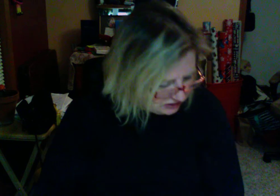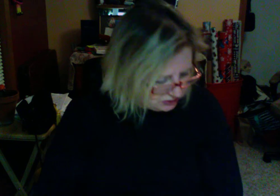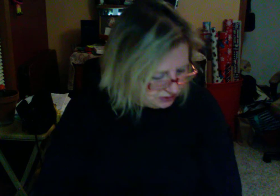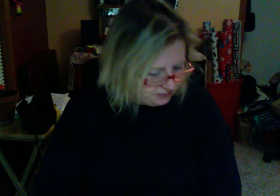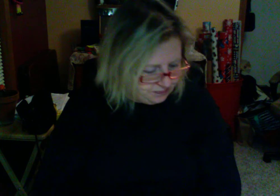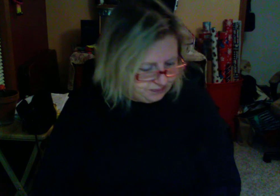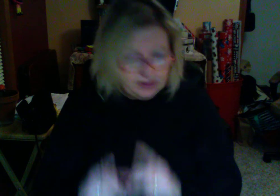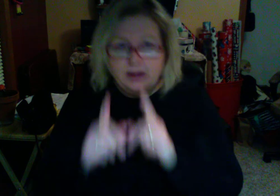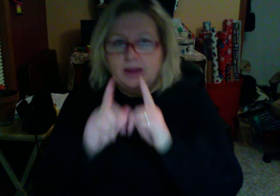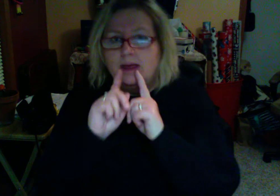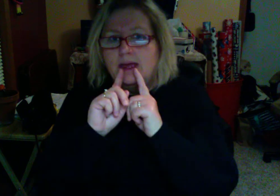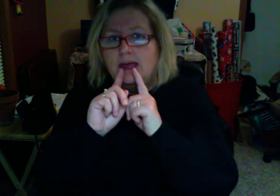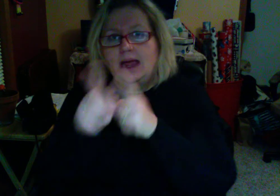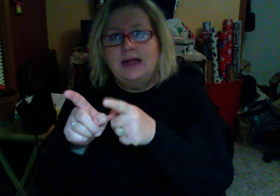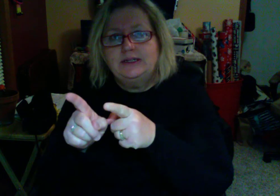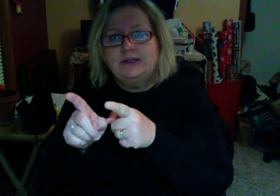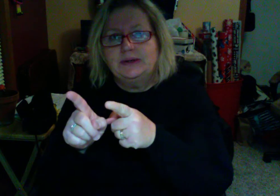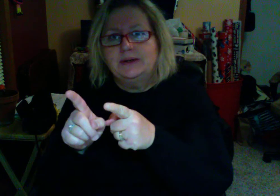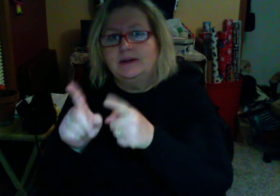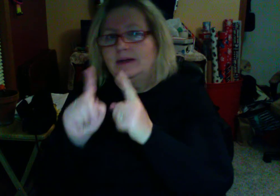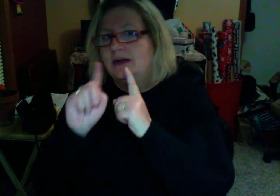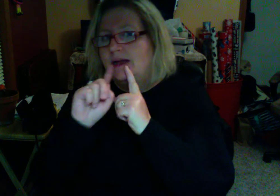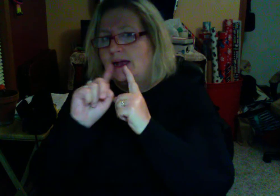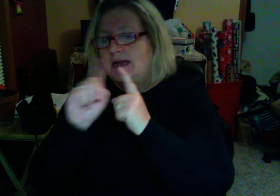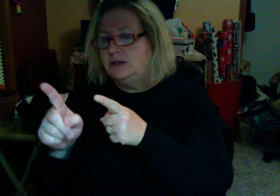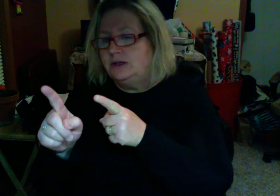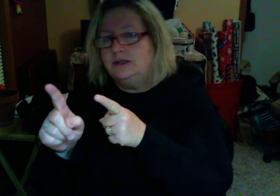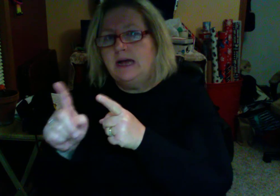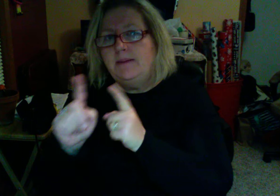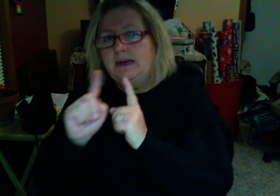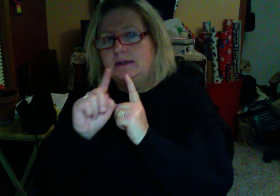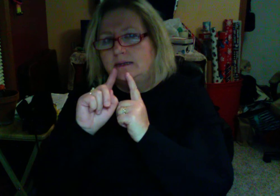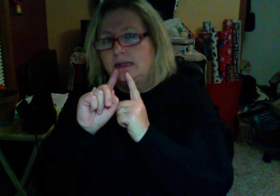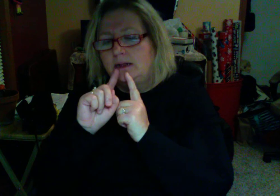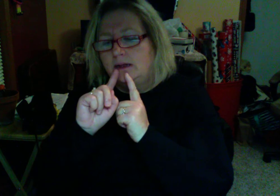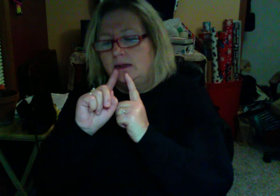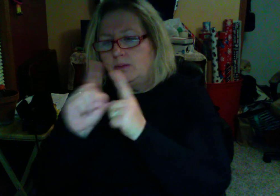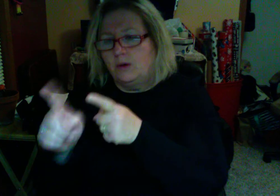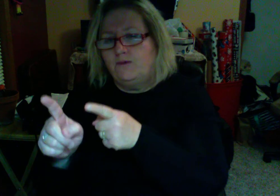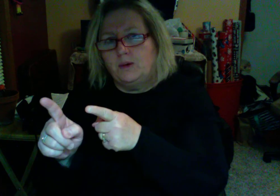Answer. Answer. Answer. Your dominant is a little more forward.